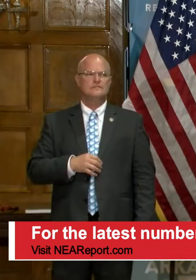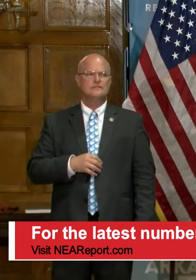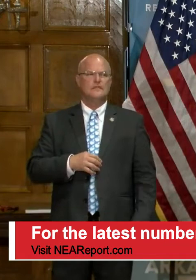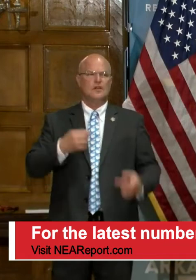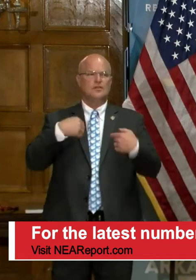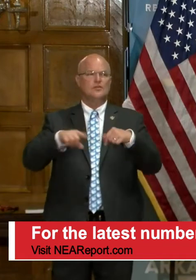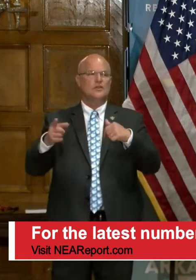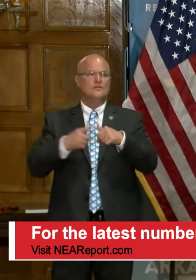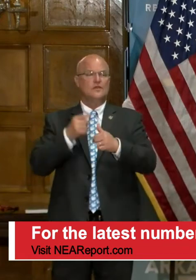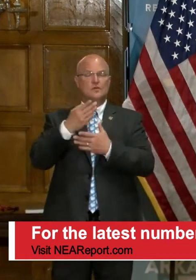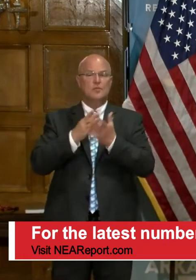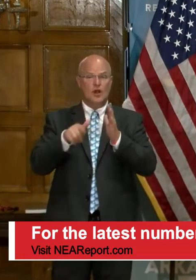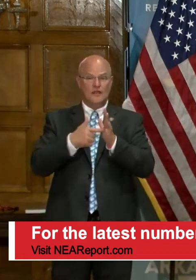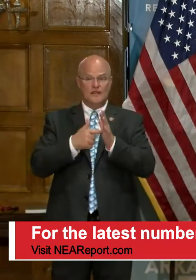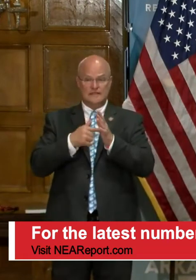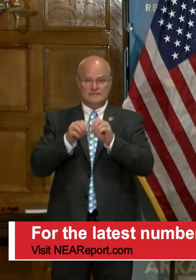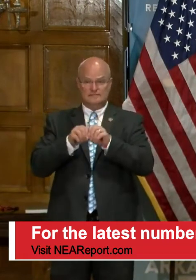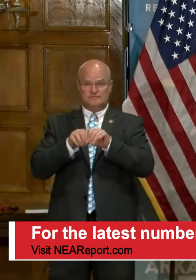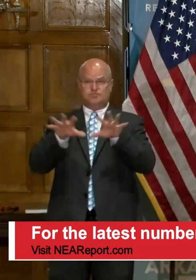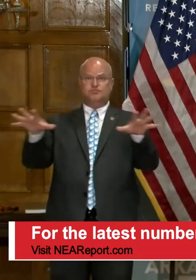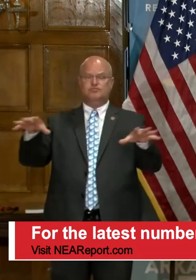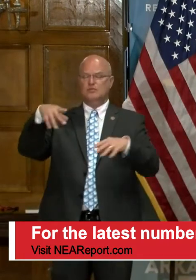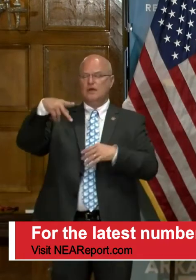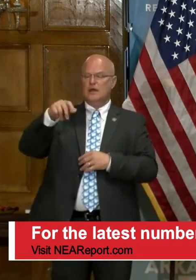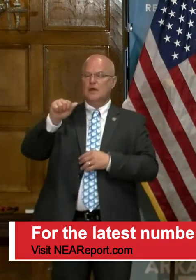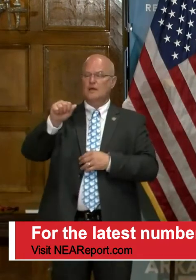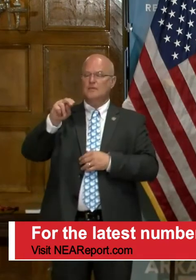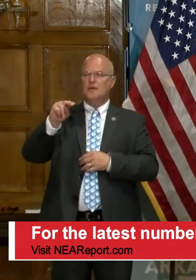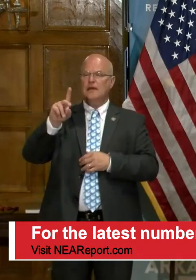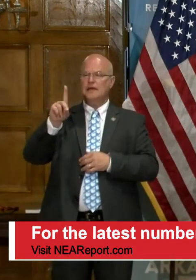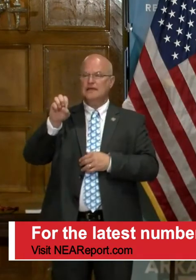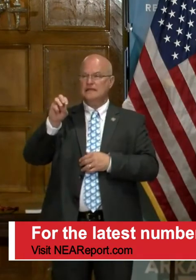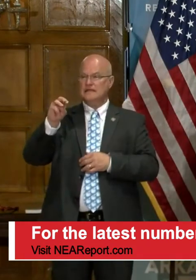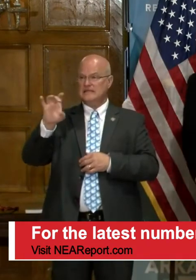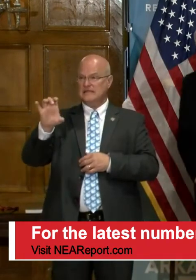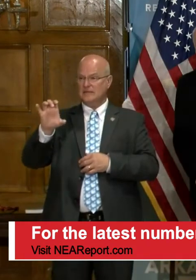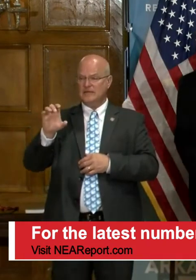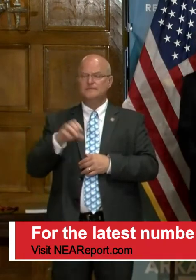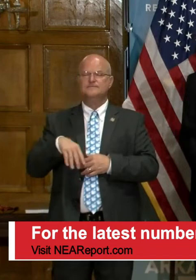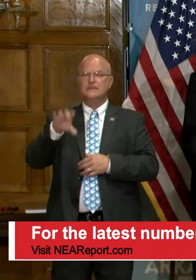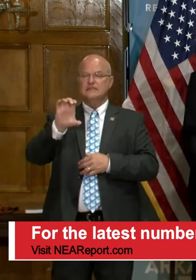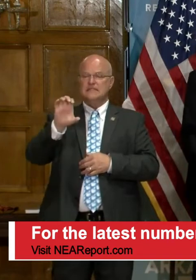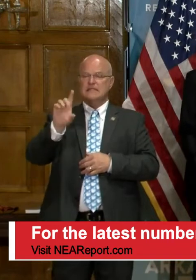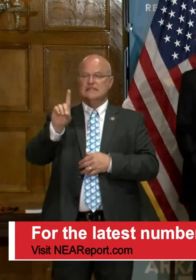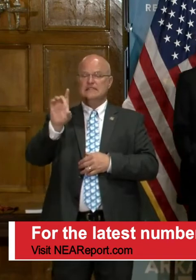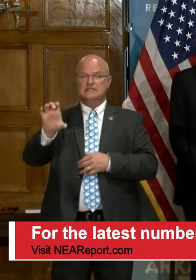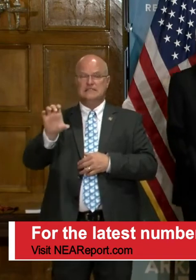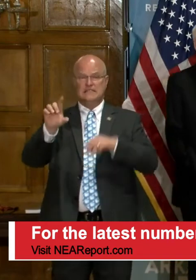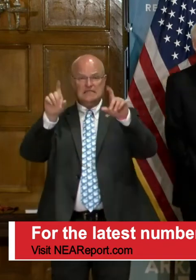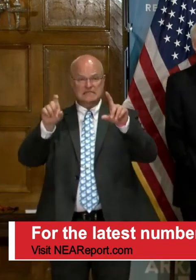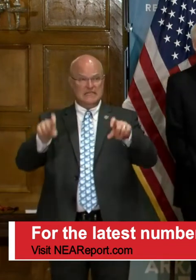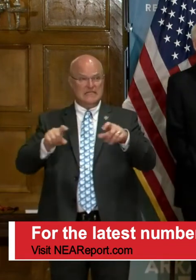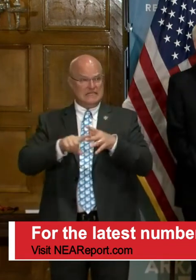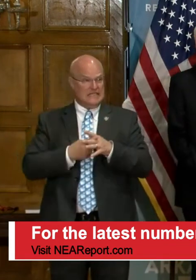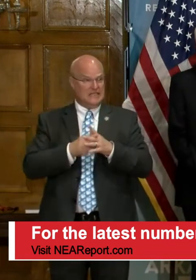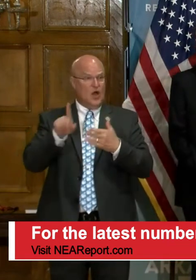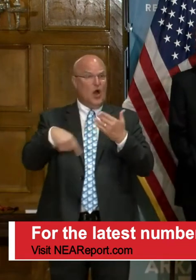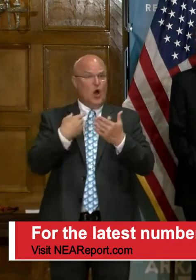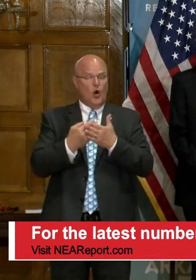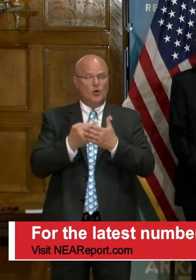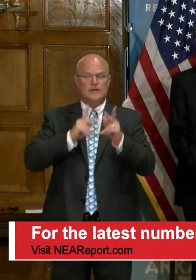During the first part of this outbreak, this pandemic, CDC guidelines were really to test initially